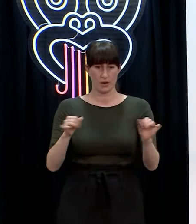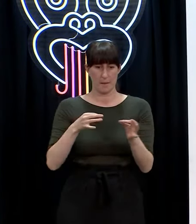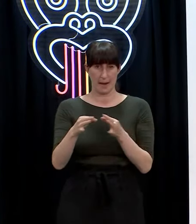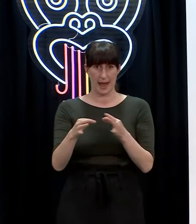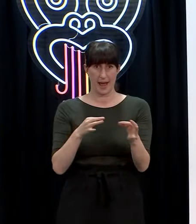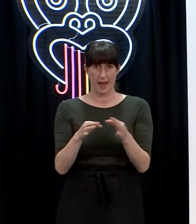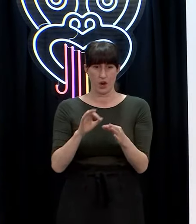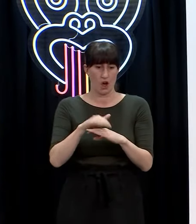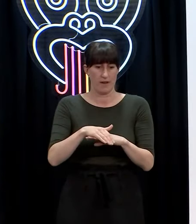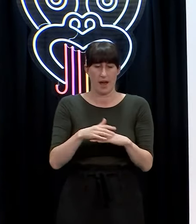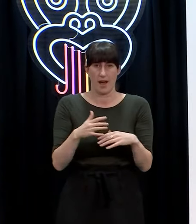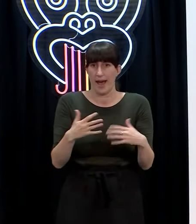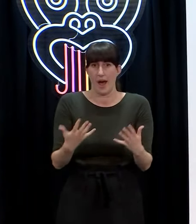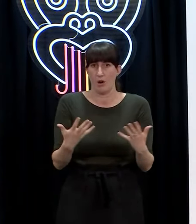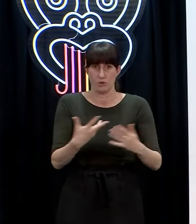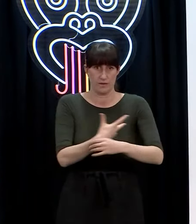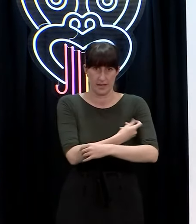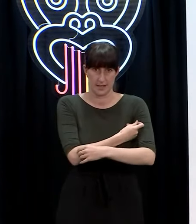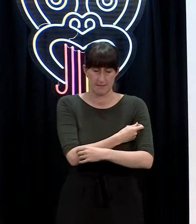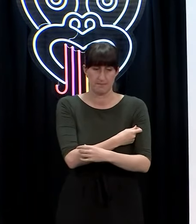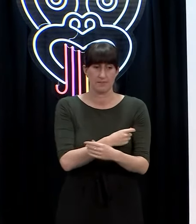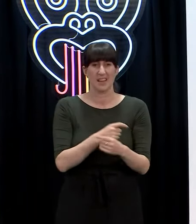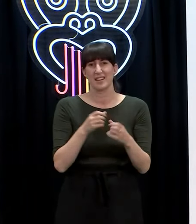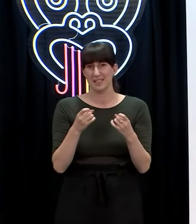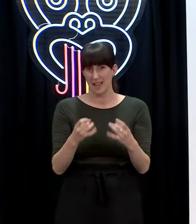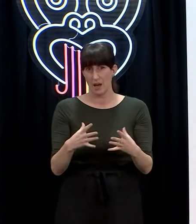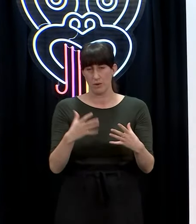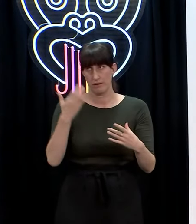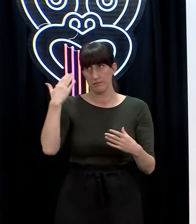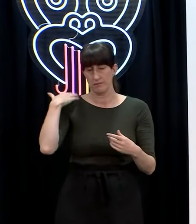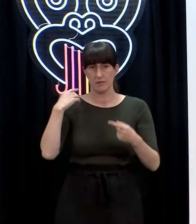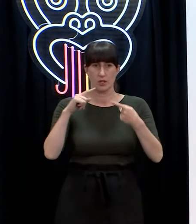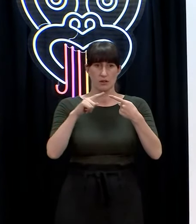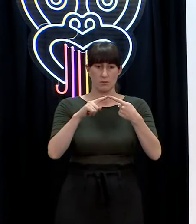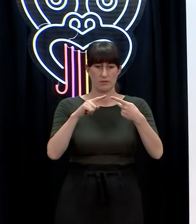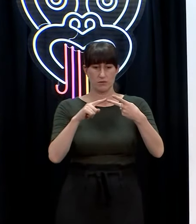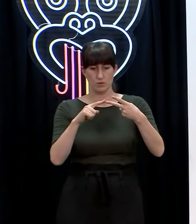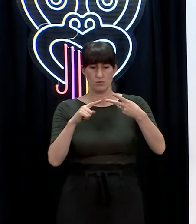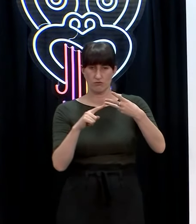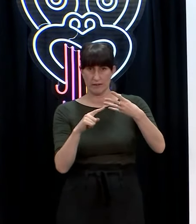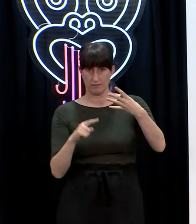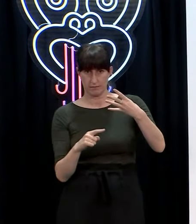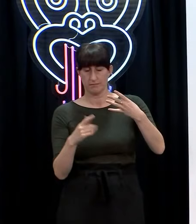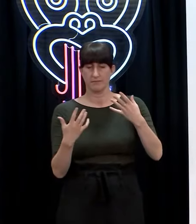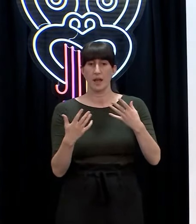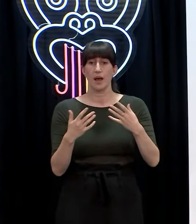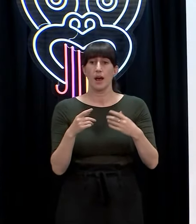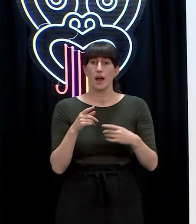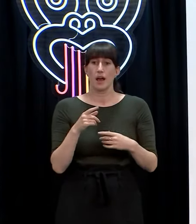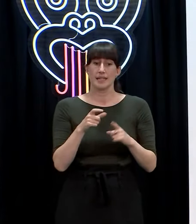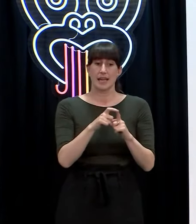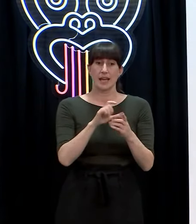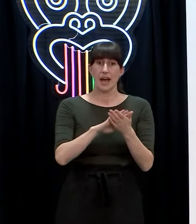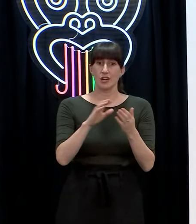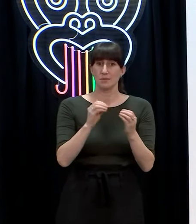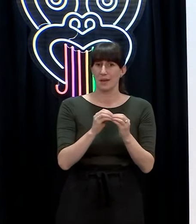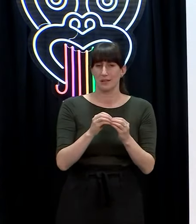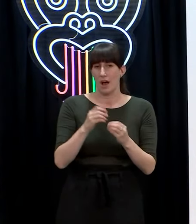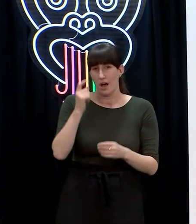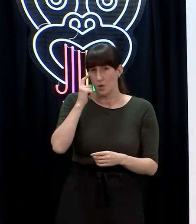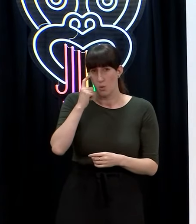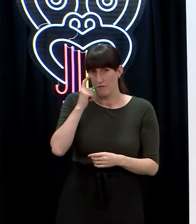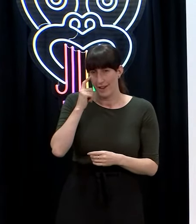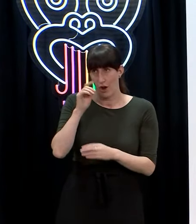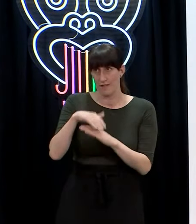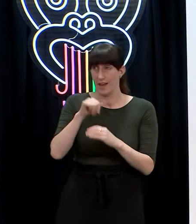go about vaccinating, starting with obviously groups 1, 2 and 3. I'm not at all bothered about about DHBs getting ahead, and I